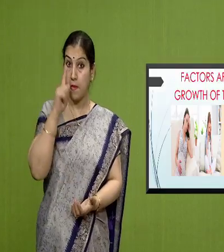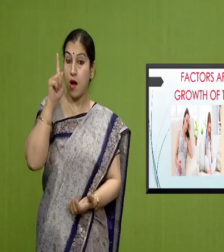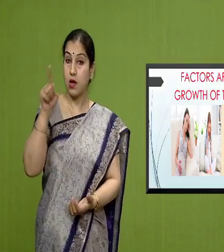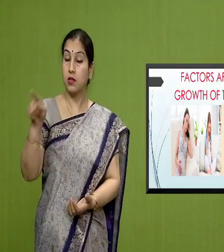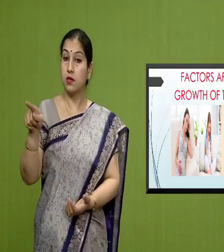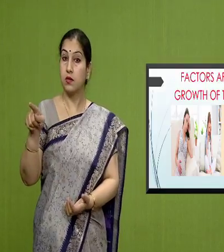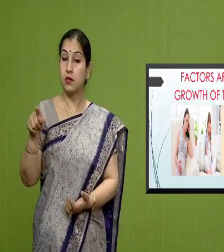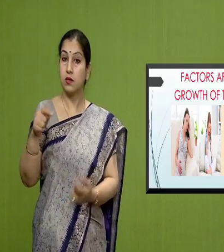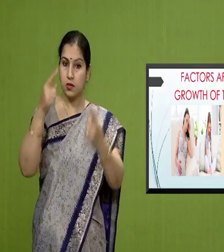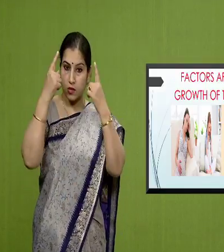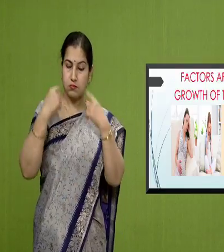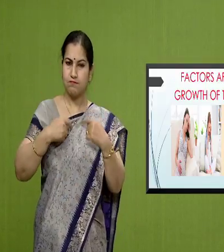Mother's emotional state.